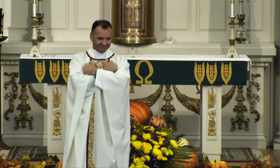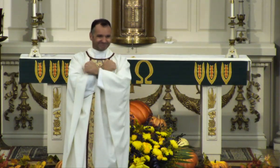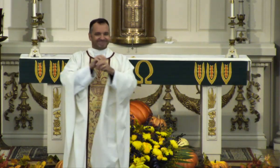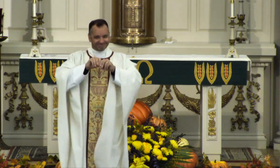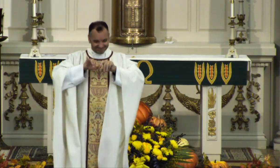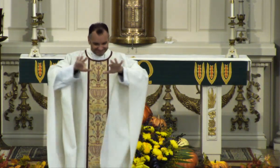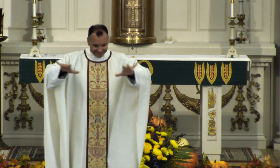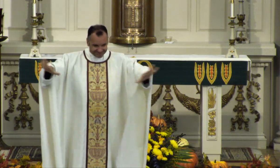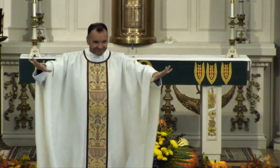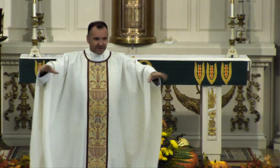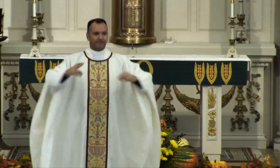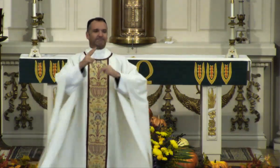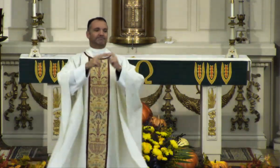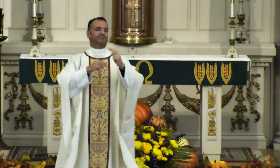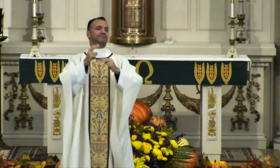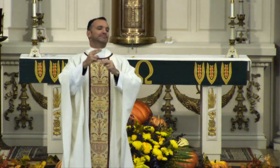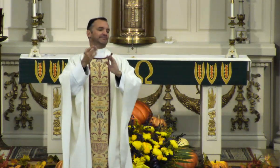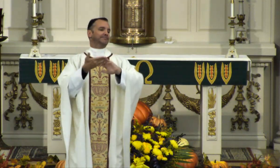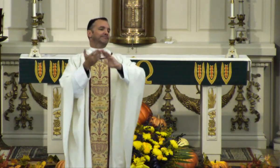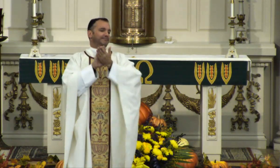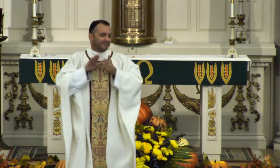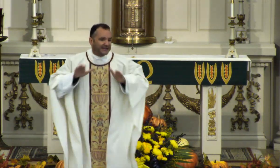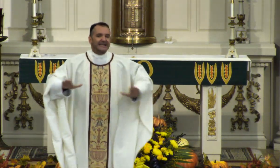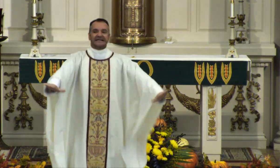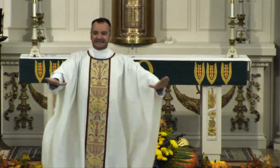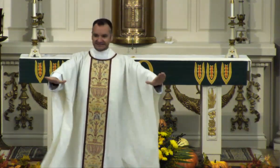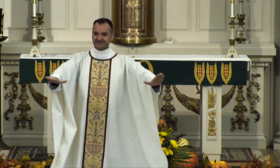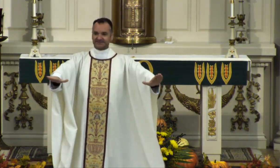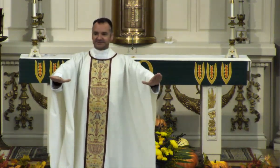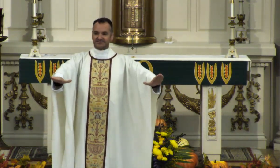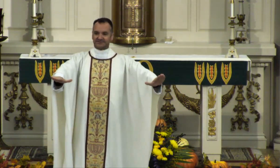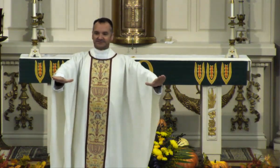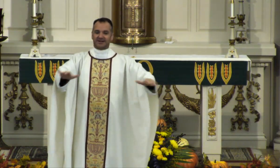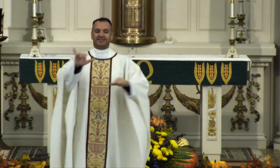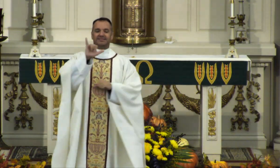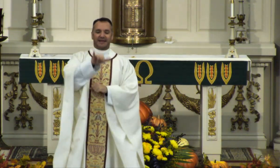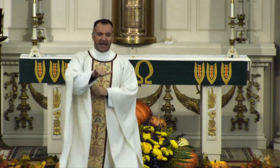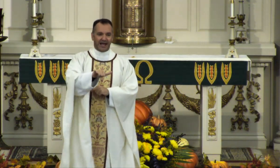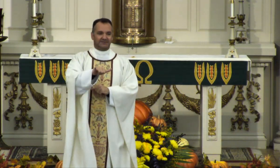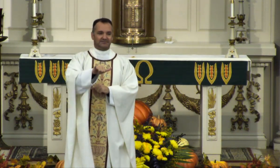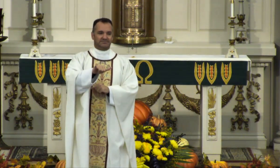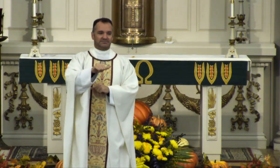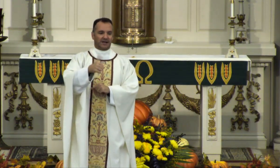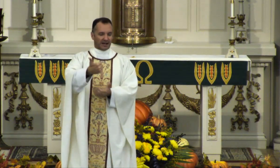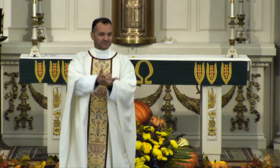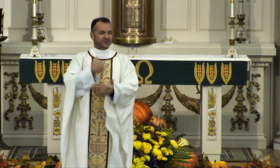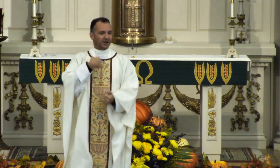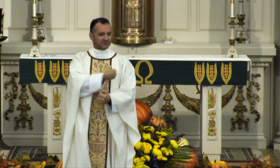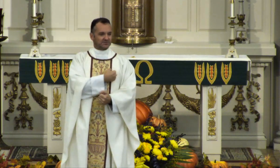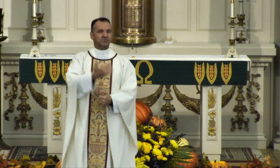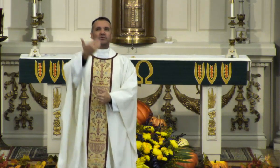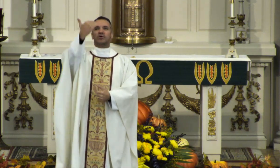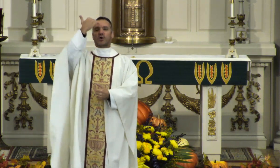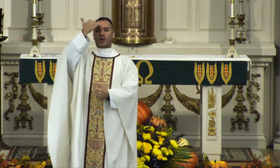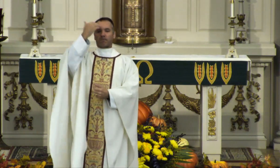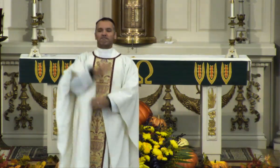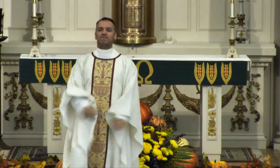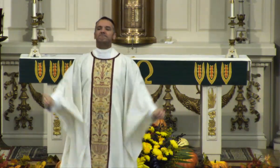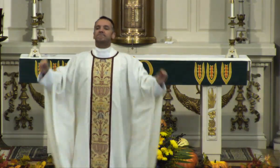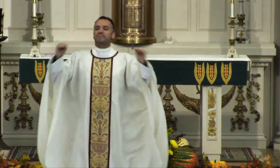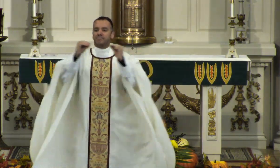We all have a duty here on earth, and it is to build up the kingdom of peace through our love.